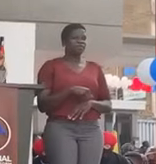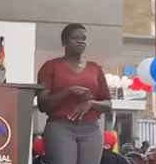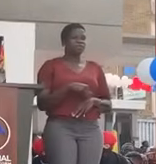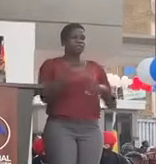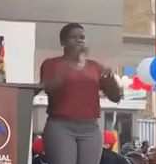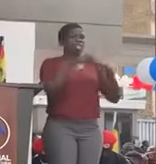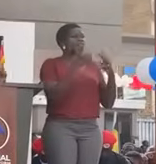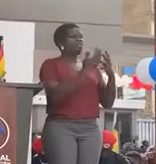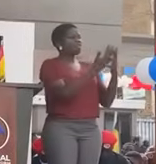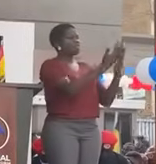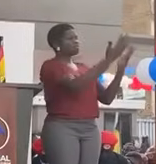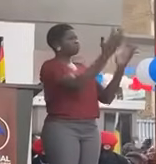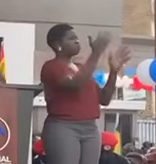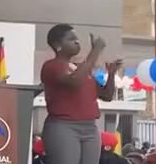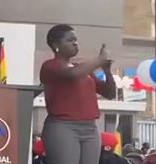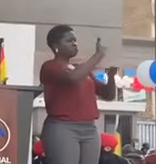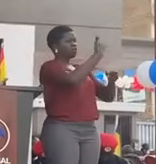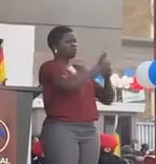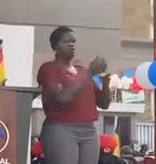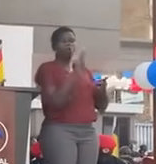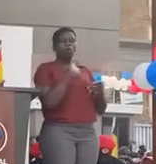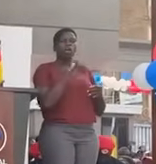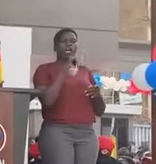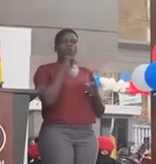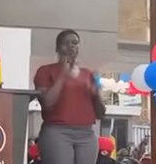boundaries of we are no longer a wallowing.